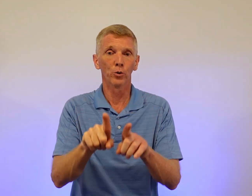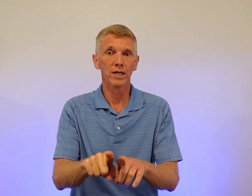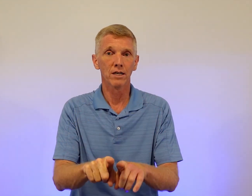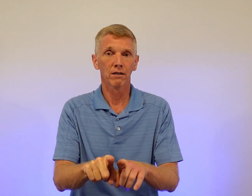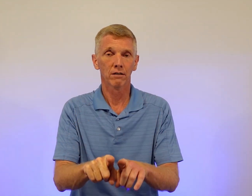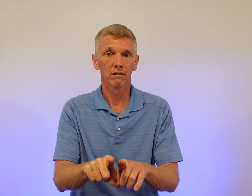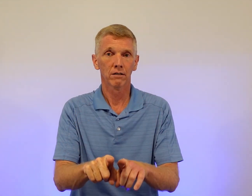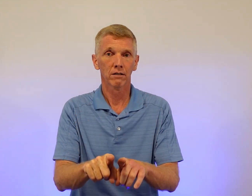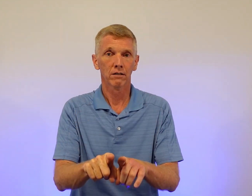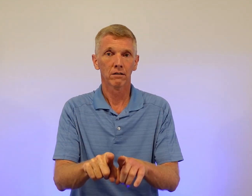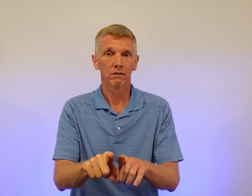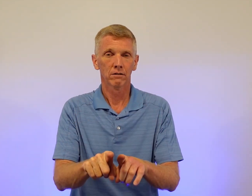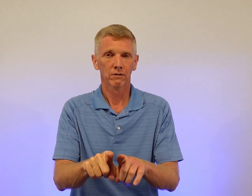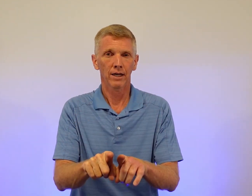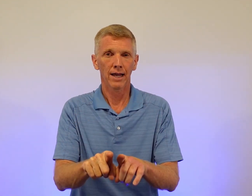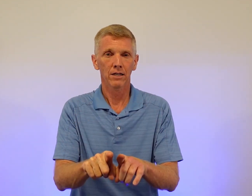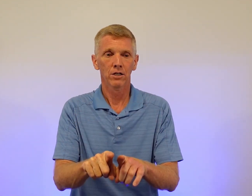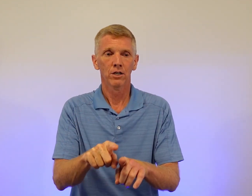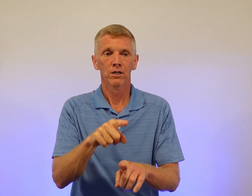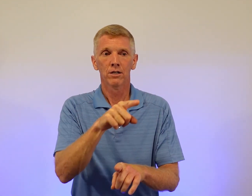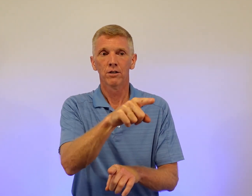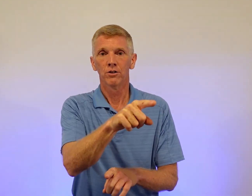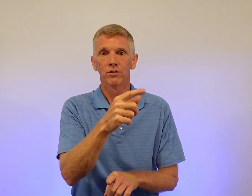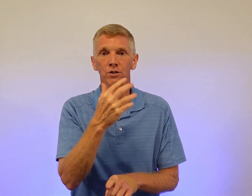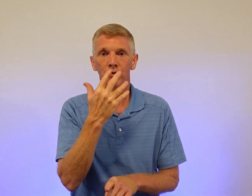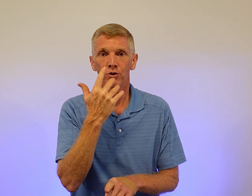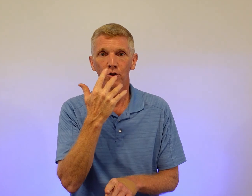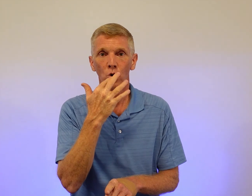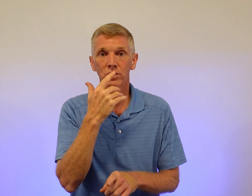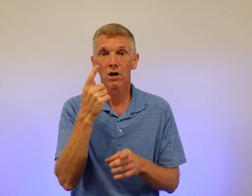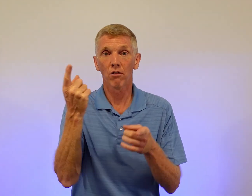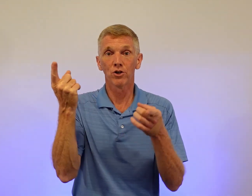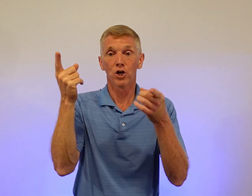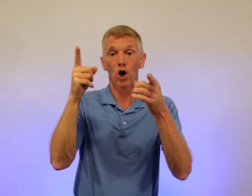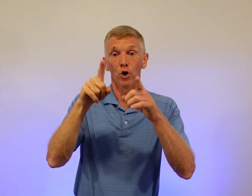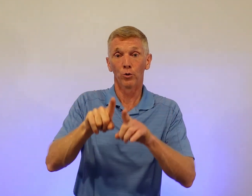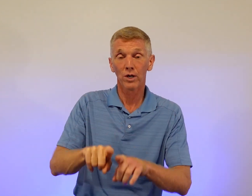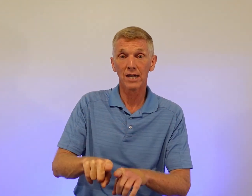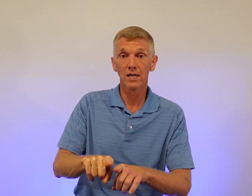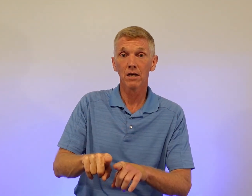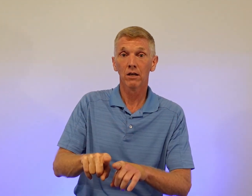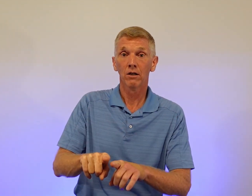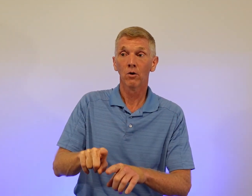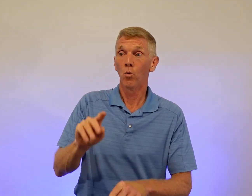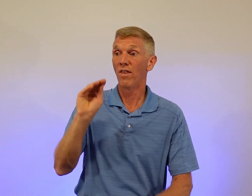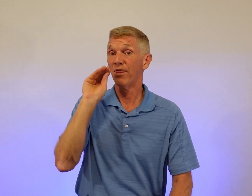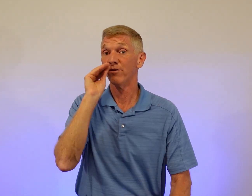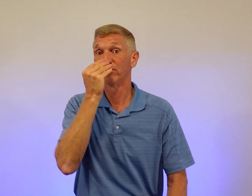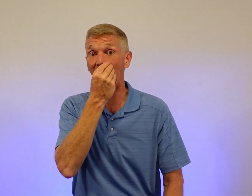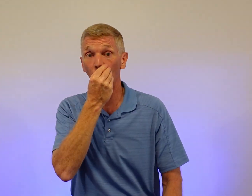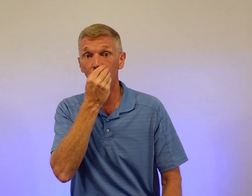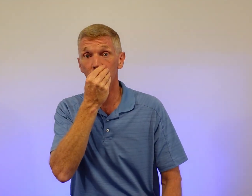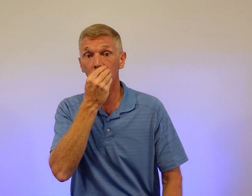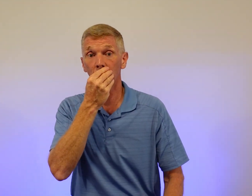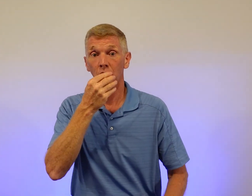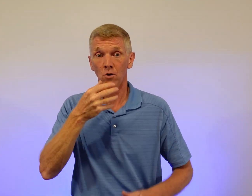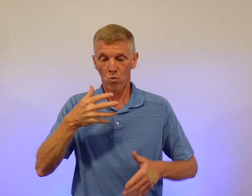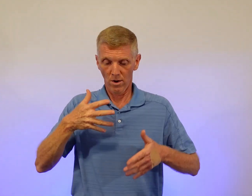agree. Okay. Do those colors agree with the flowers, with